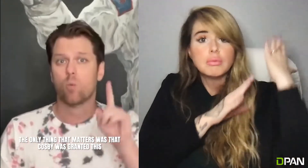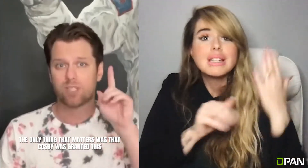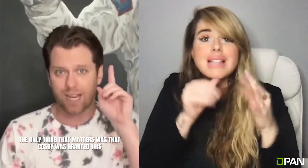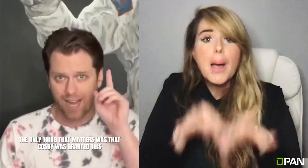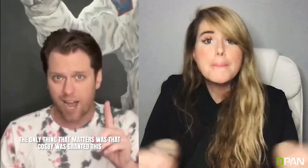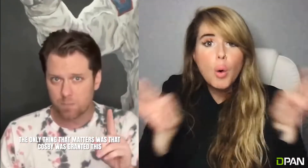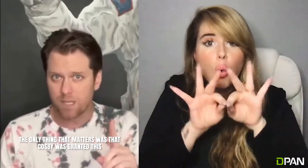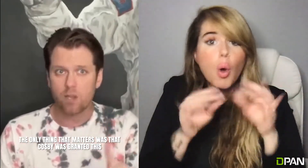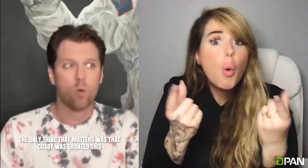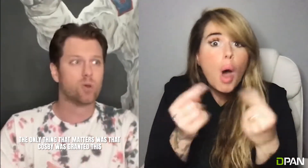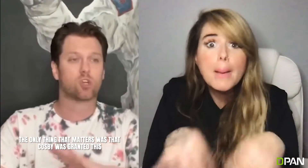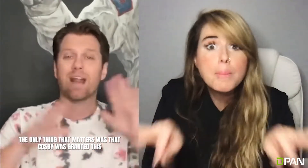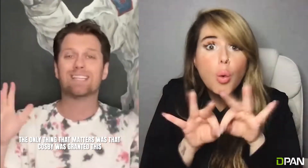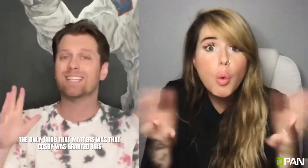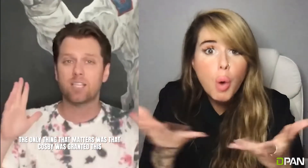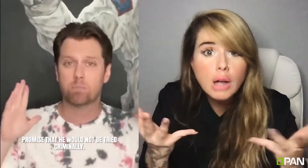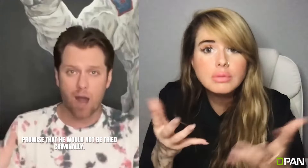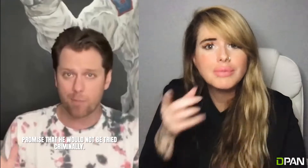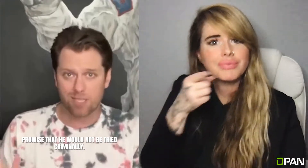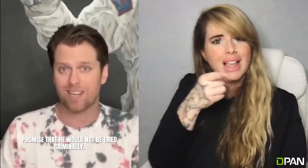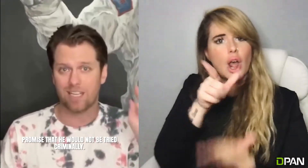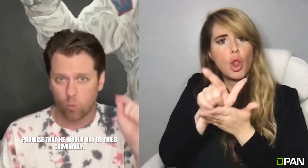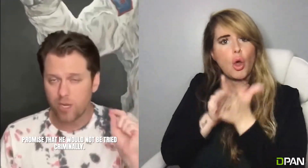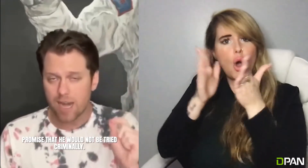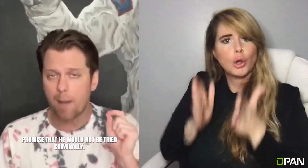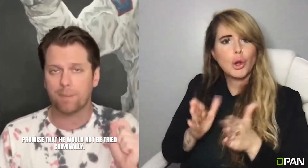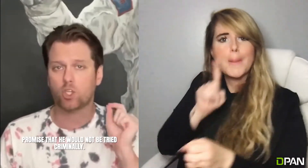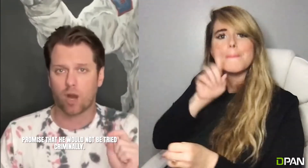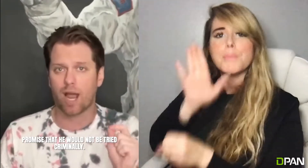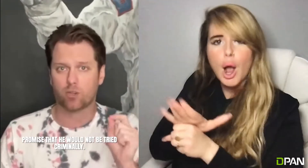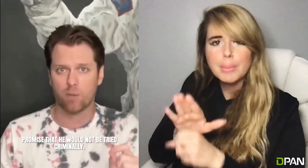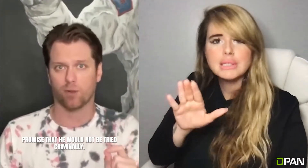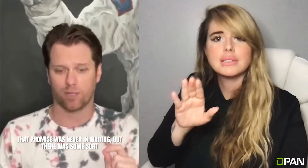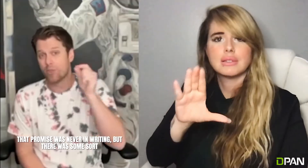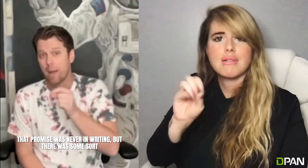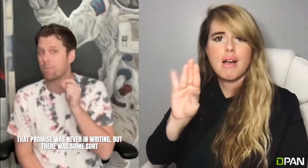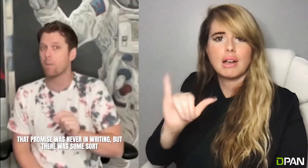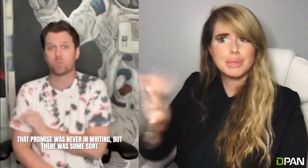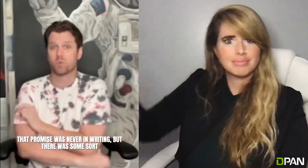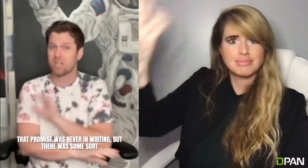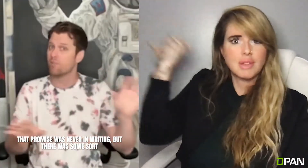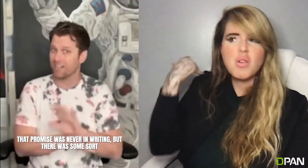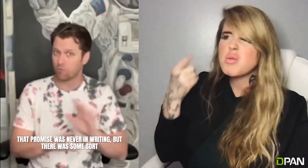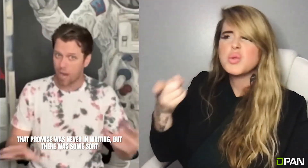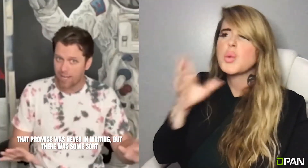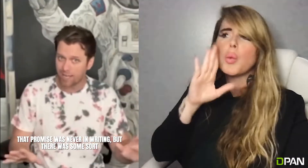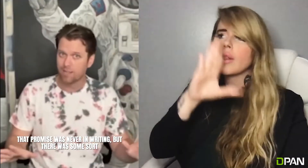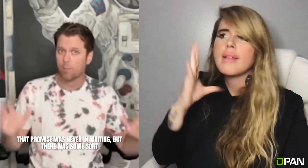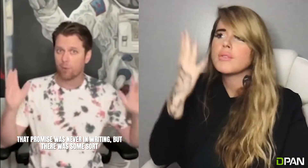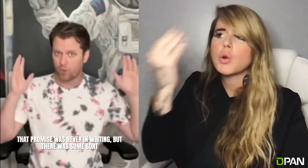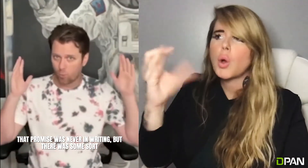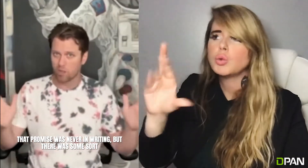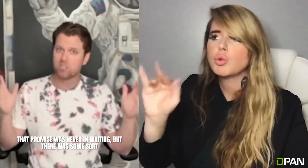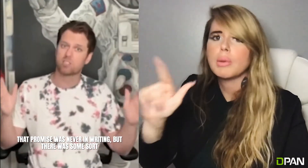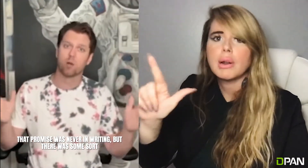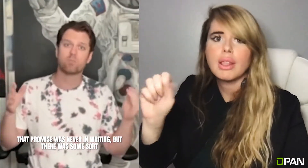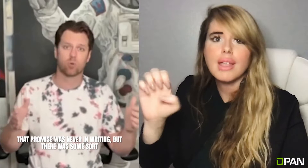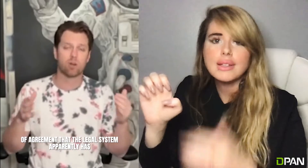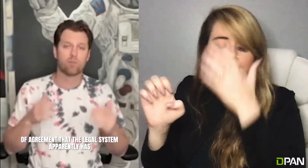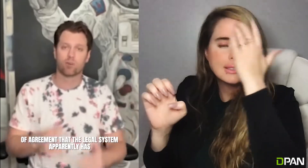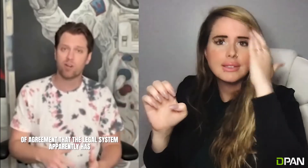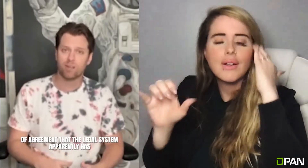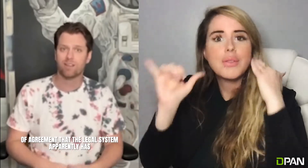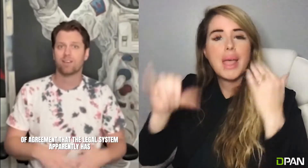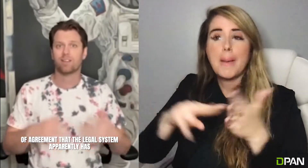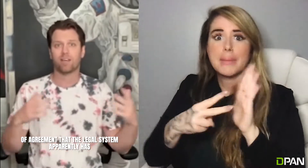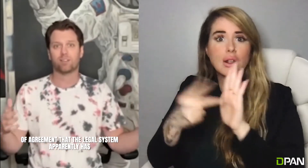matters was that Cosby was granted this promise that he would not be tried criminally. That promise was never in writing, but there was some sort